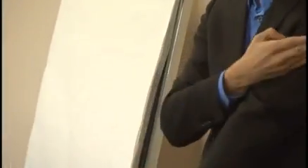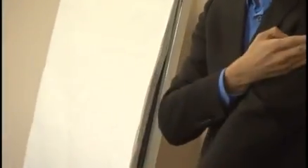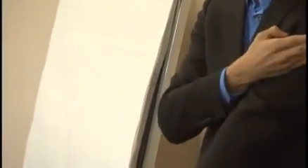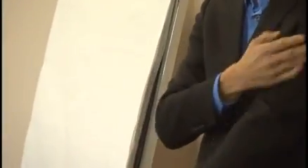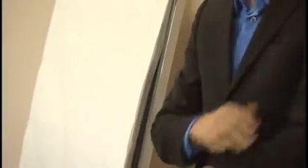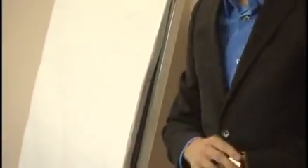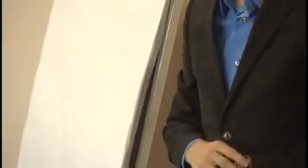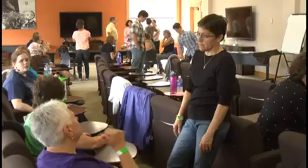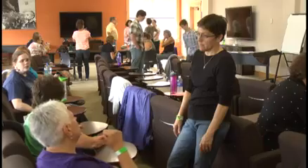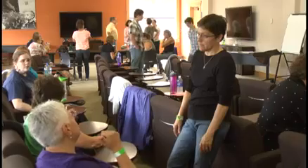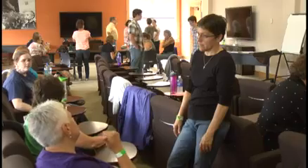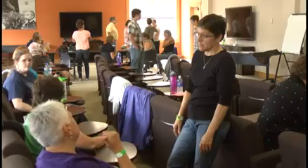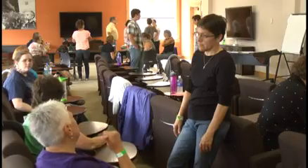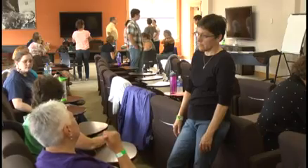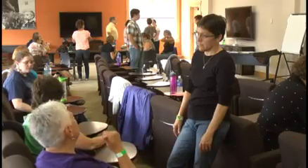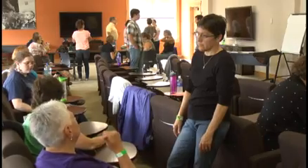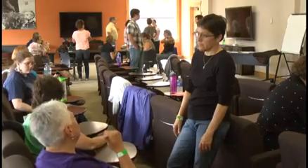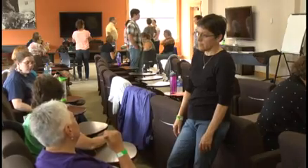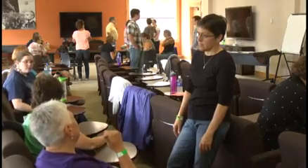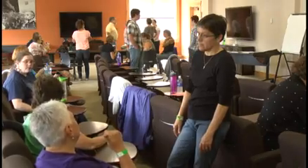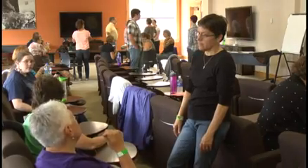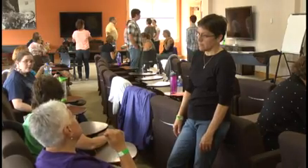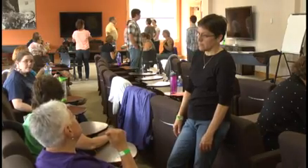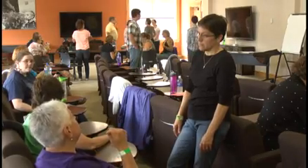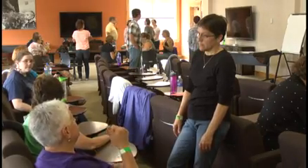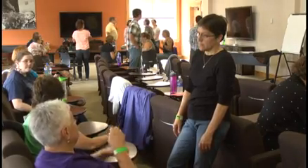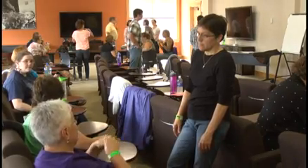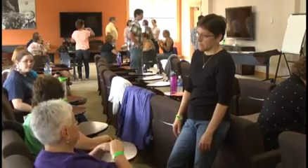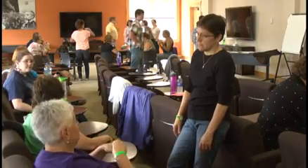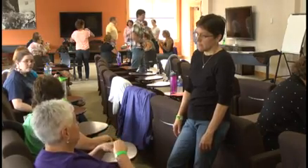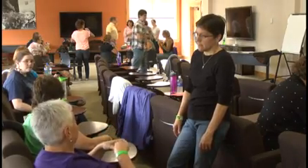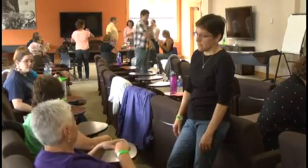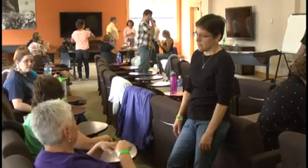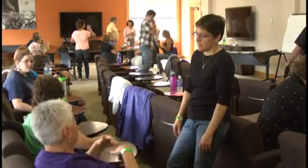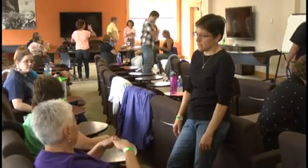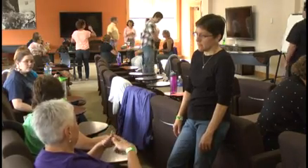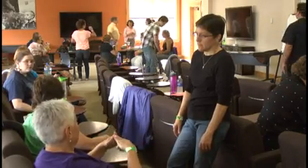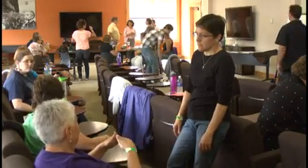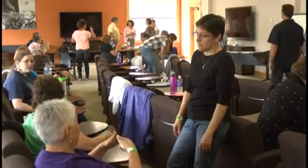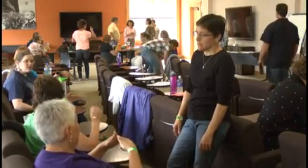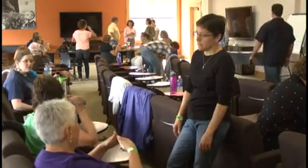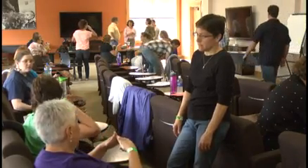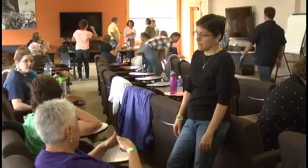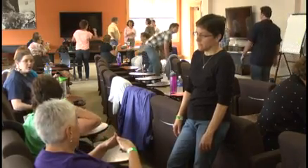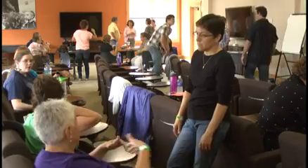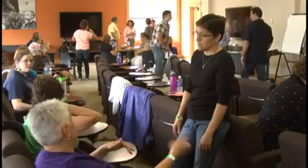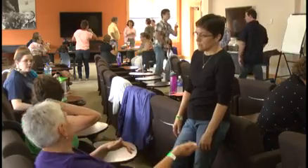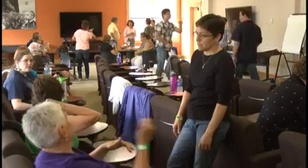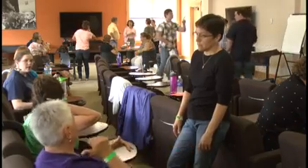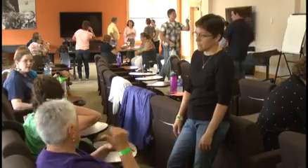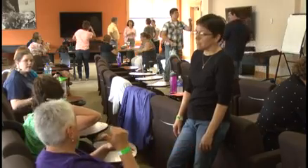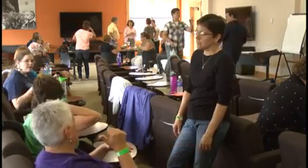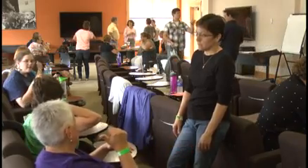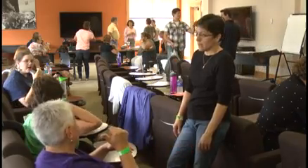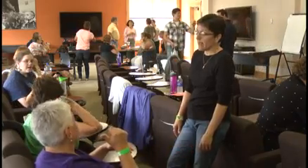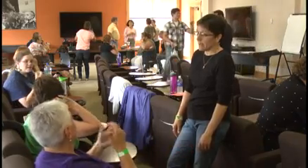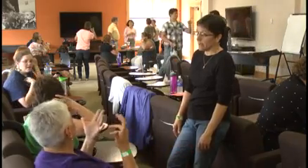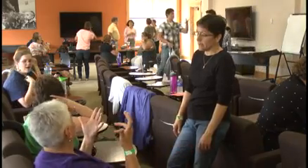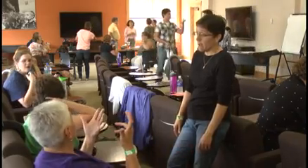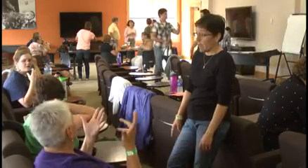other interpreters understand the cultural differences that exist. As we know, cultures have their own rules, their own things. So we need to look at the